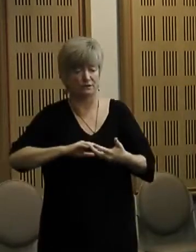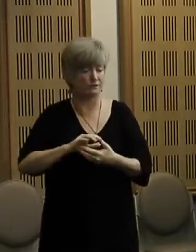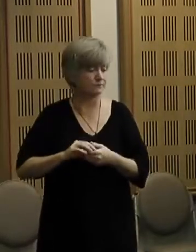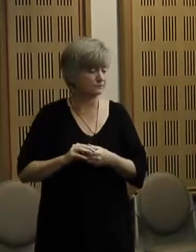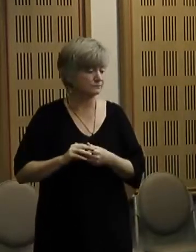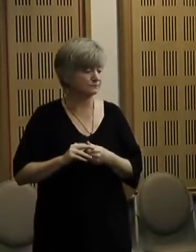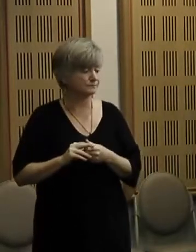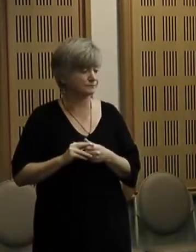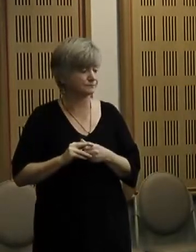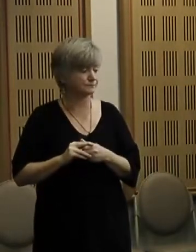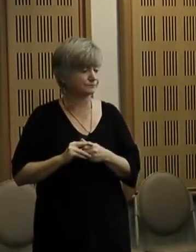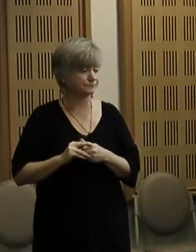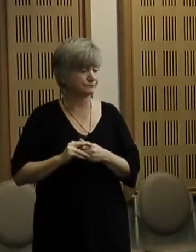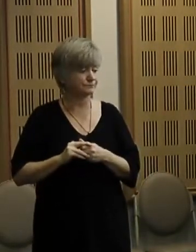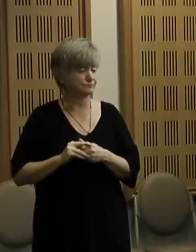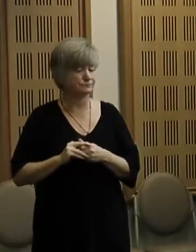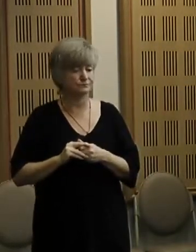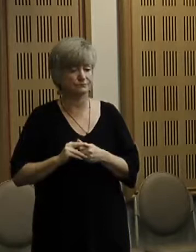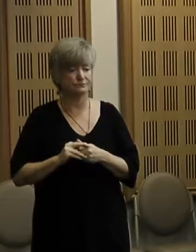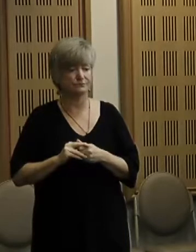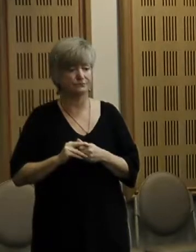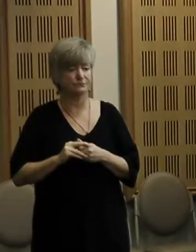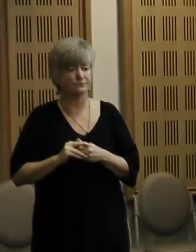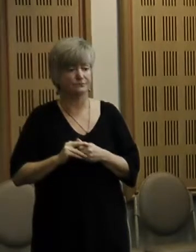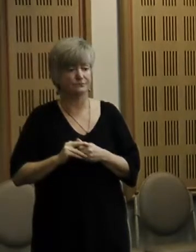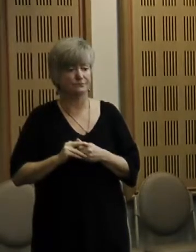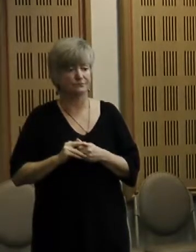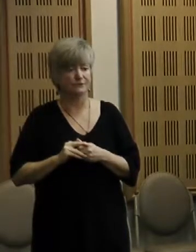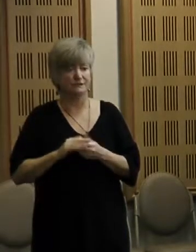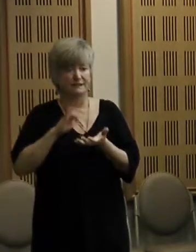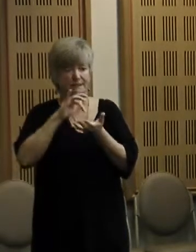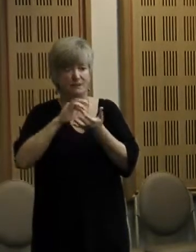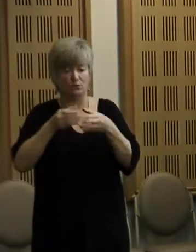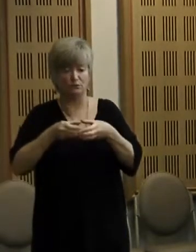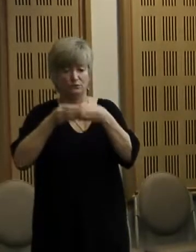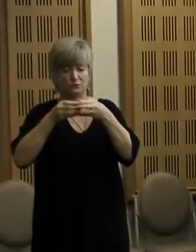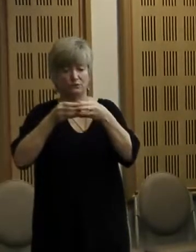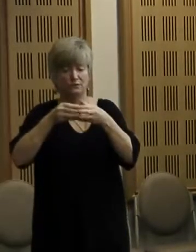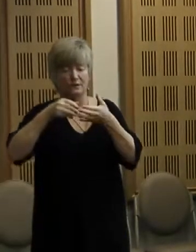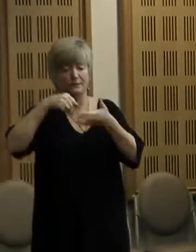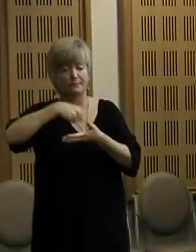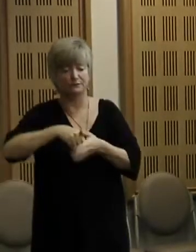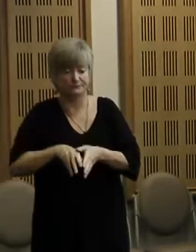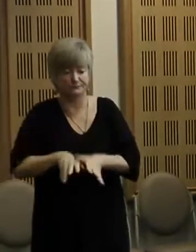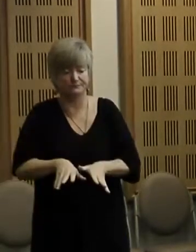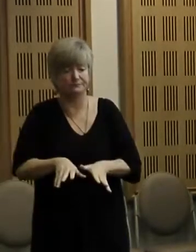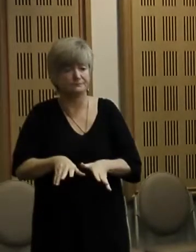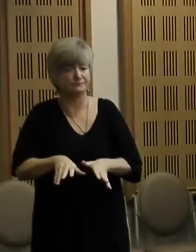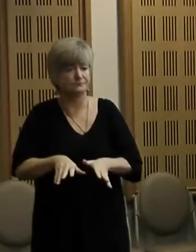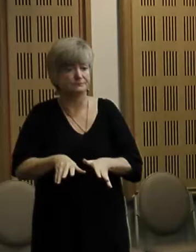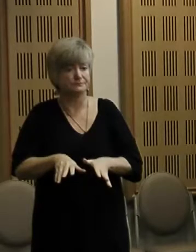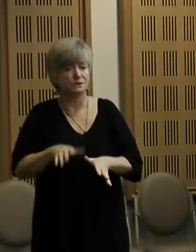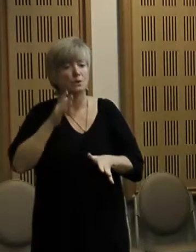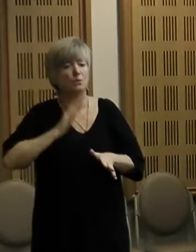So where we want to do more work is in the middle layer and the bottom layer of the Fair Foundations framework. So we know that we've got